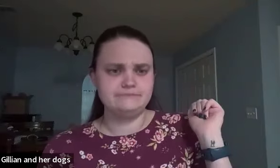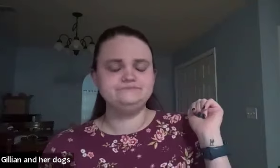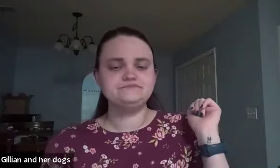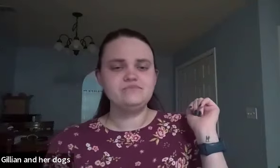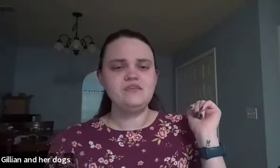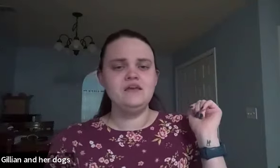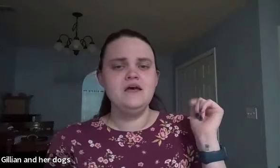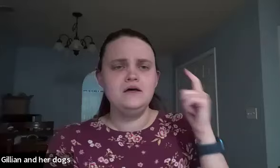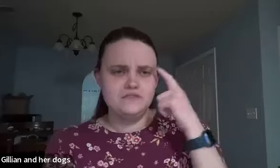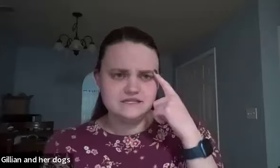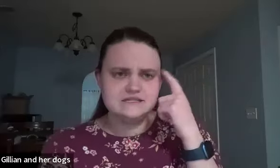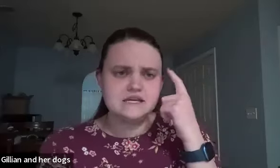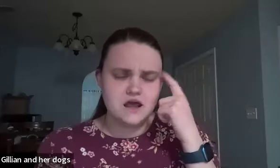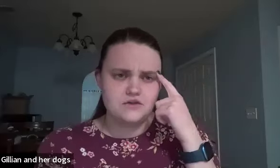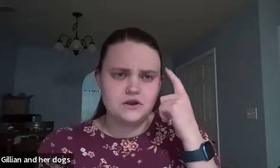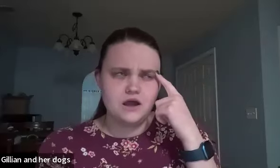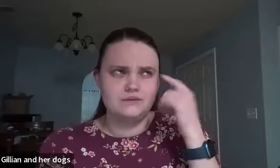that. This is another